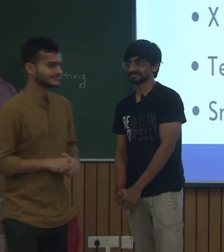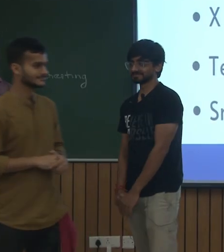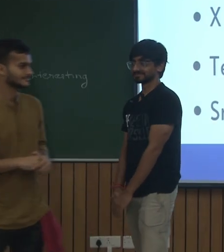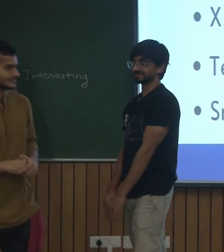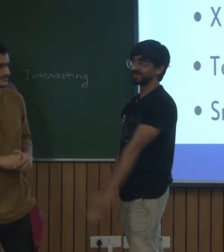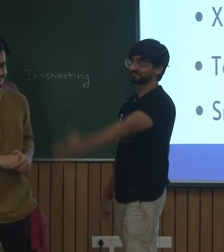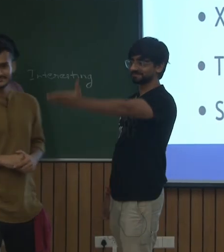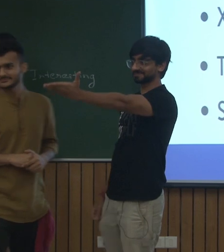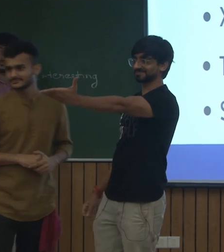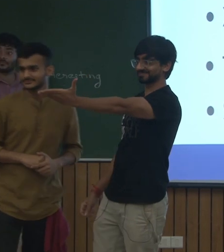Ma'am.